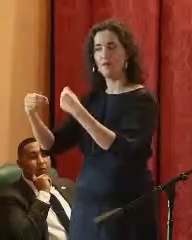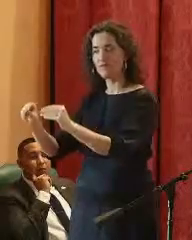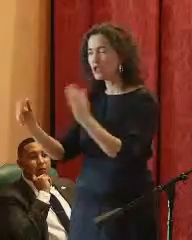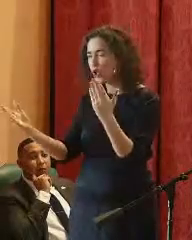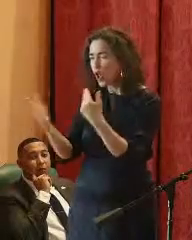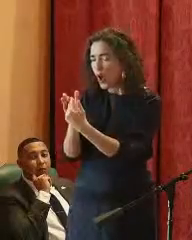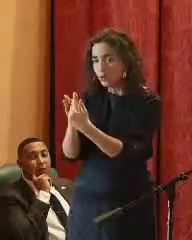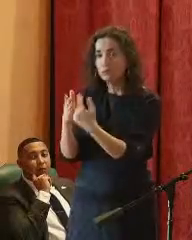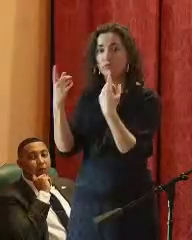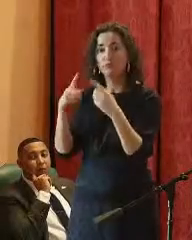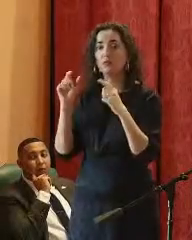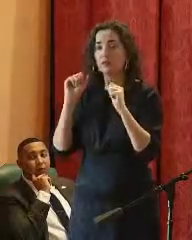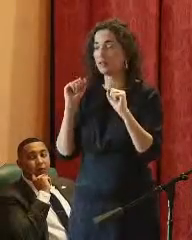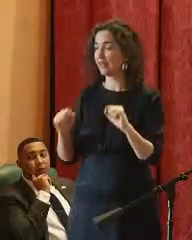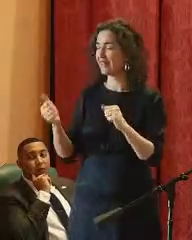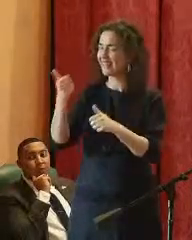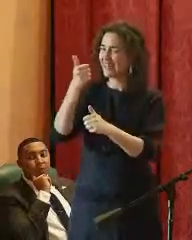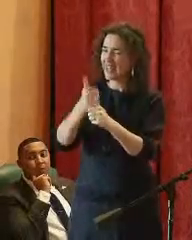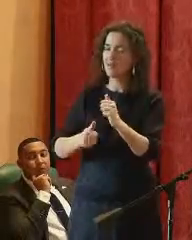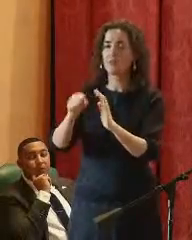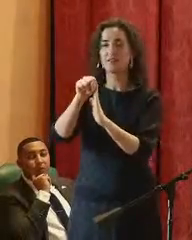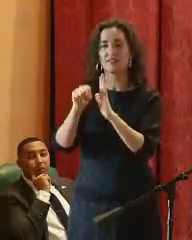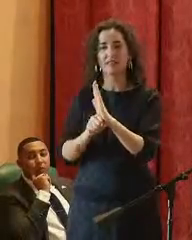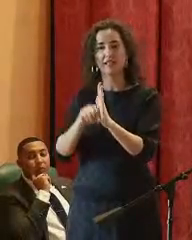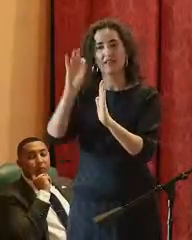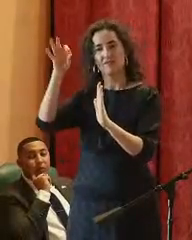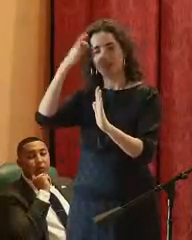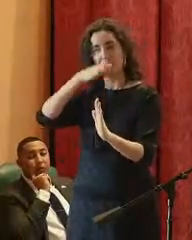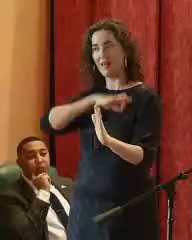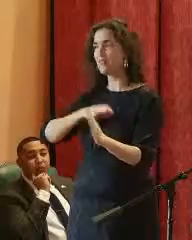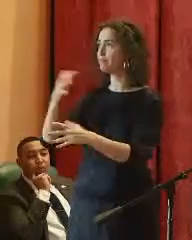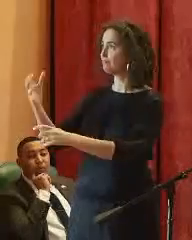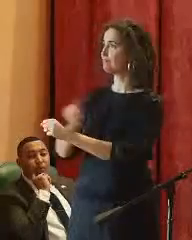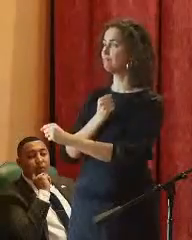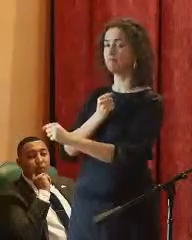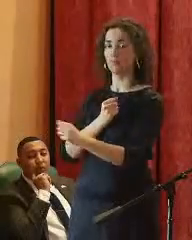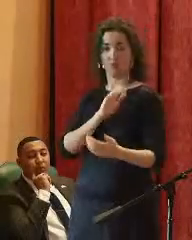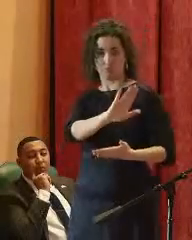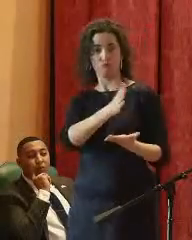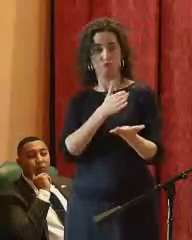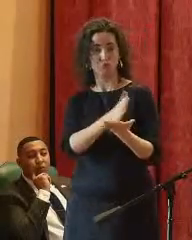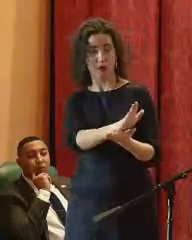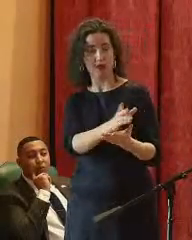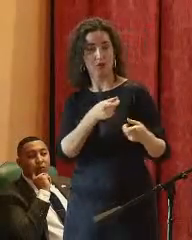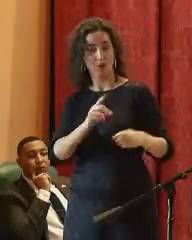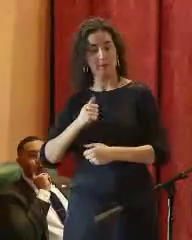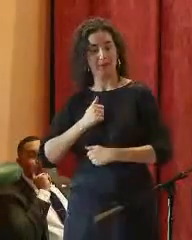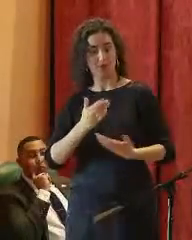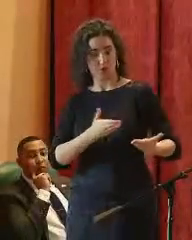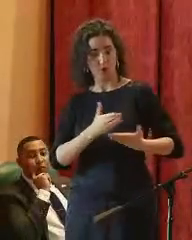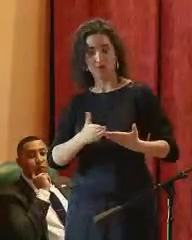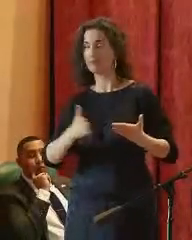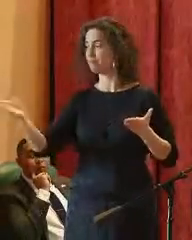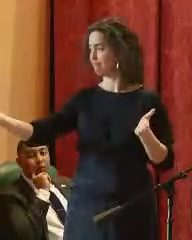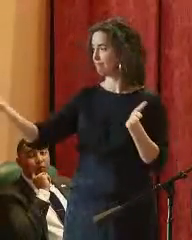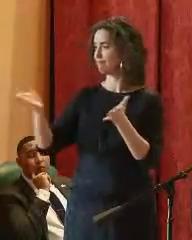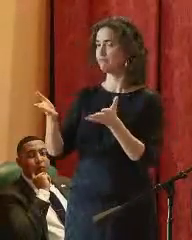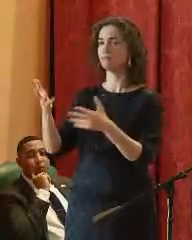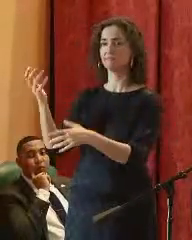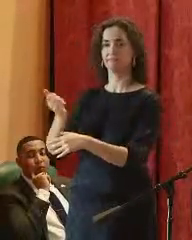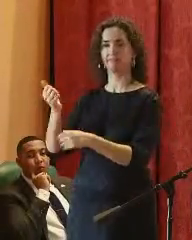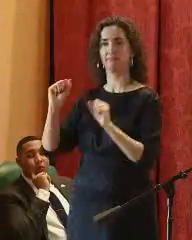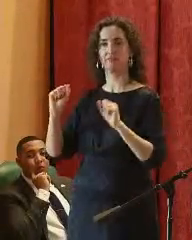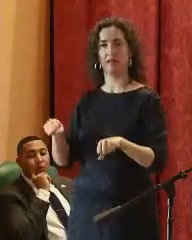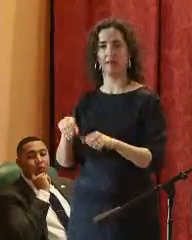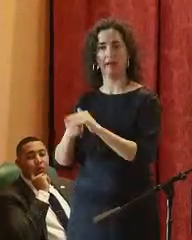office to be able to access every state and federal benefit that they have earned through their military service. All of this